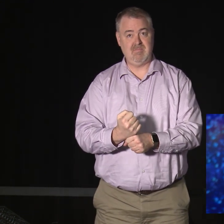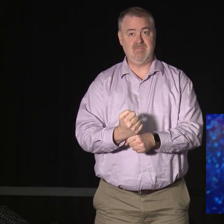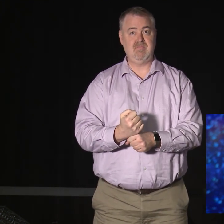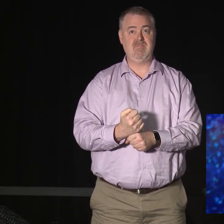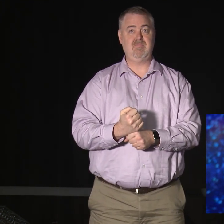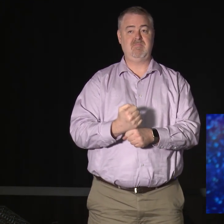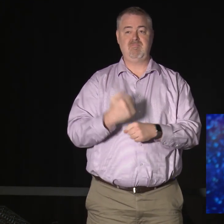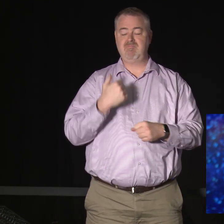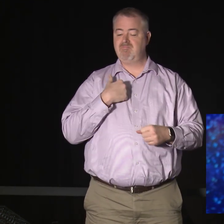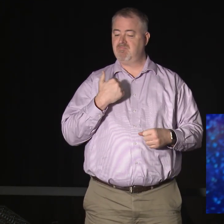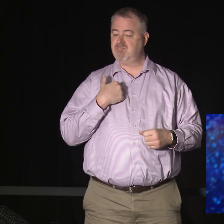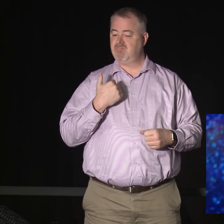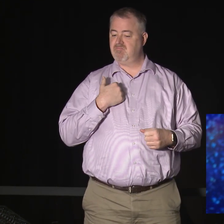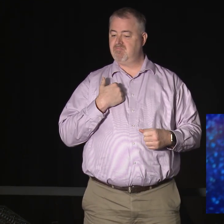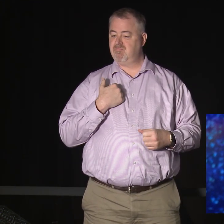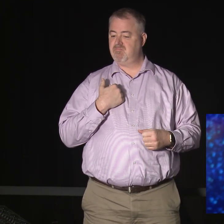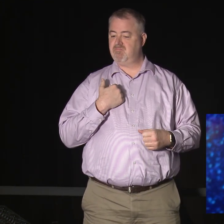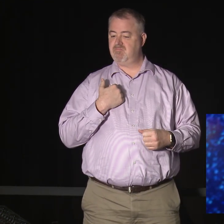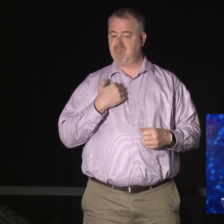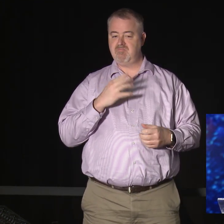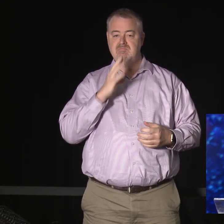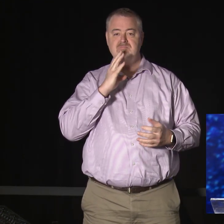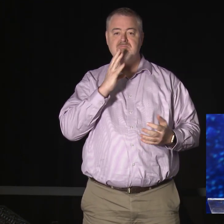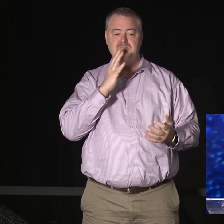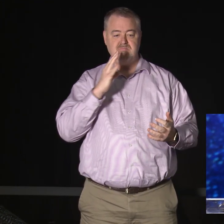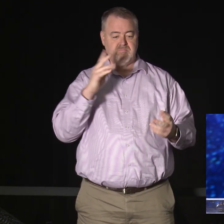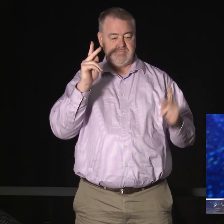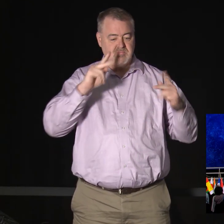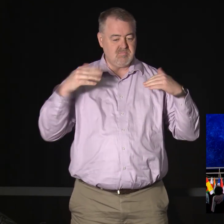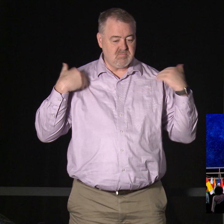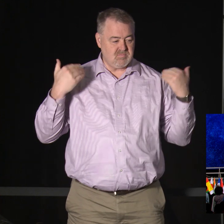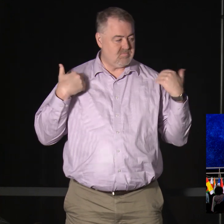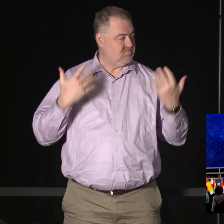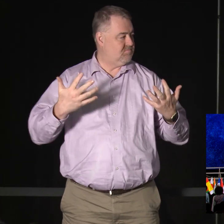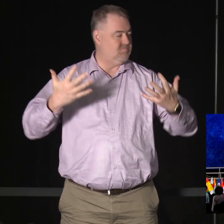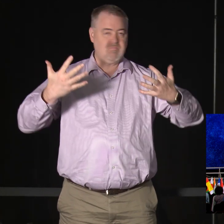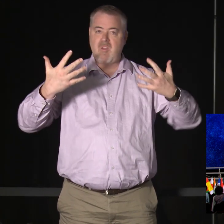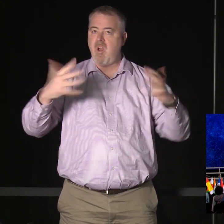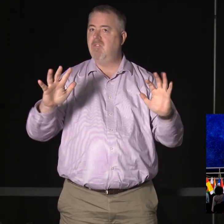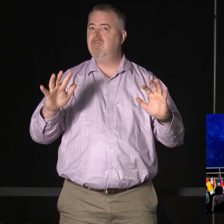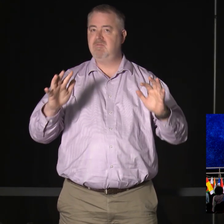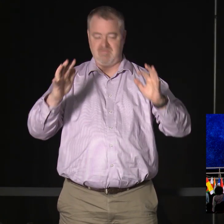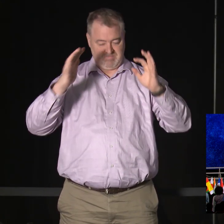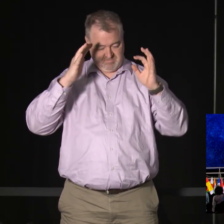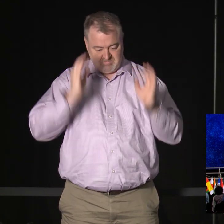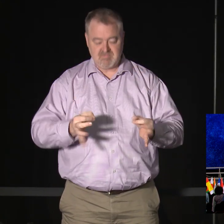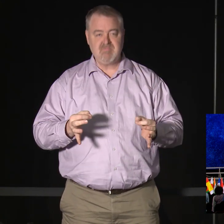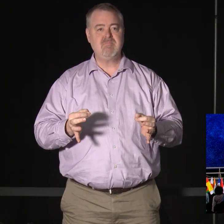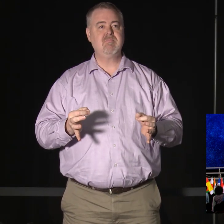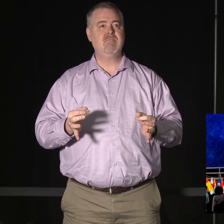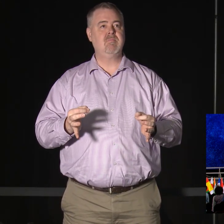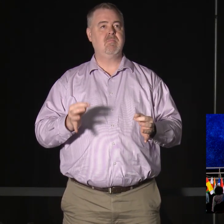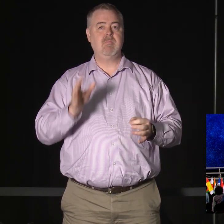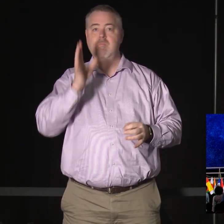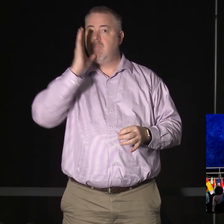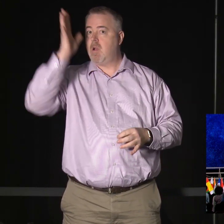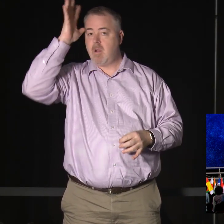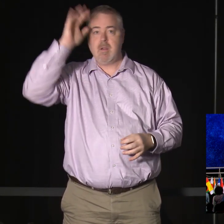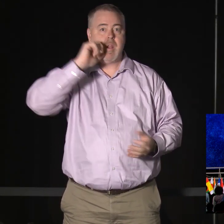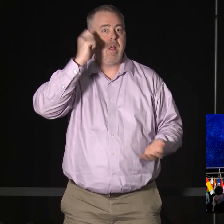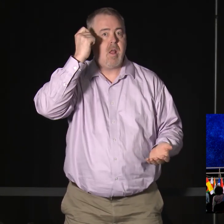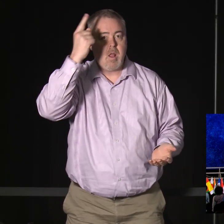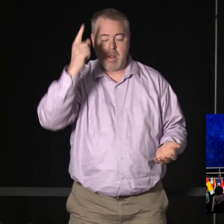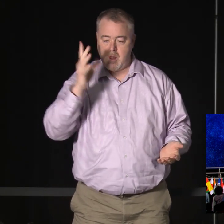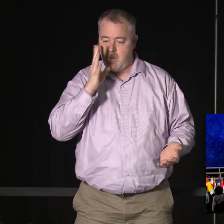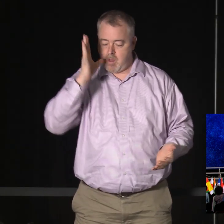I've talked to young people who have already made decisions like this. Their parents did not understand. In fact,